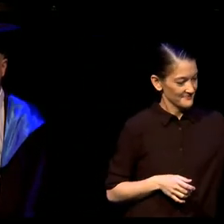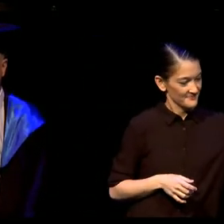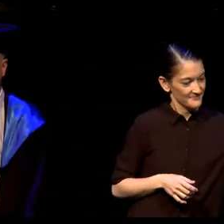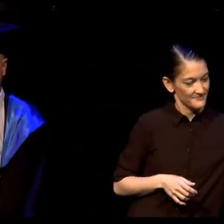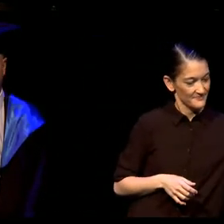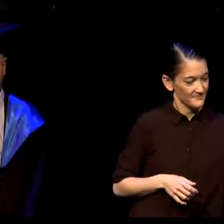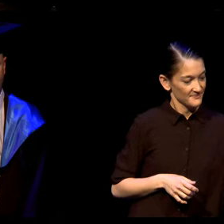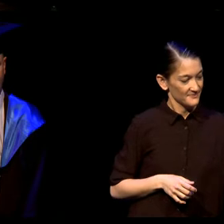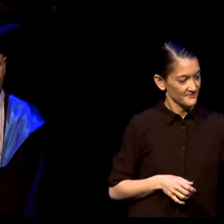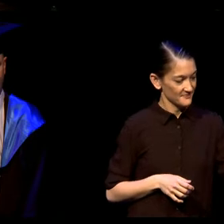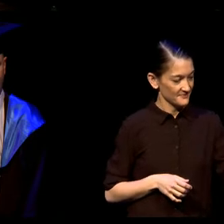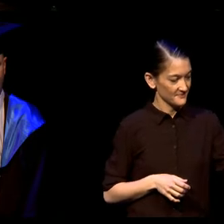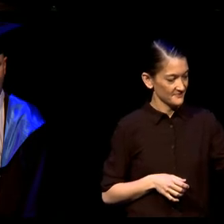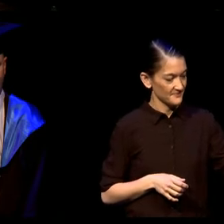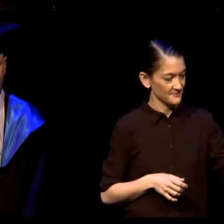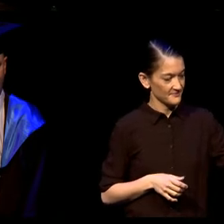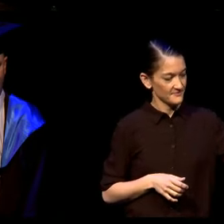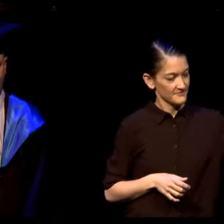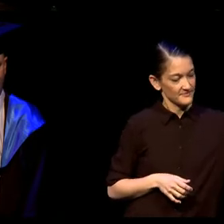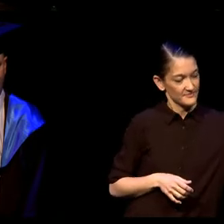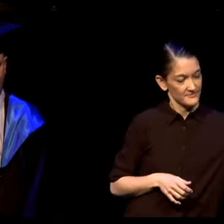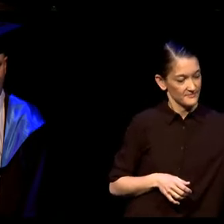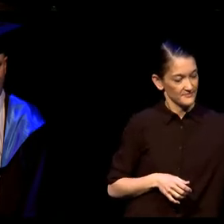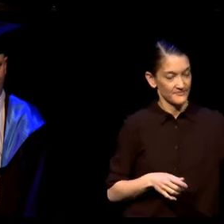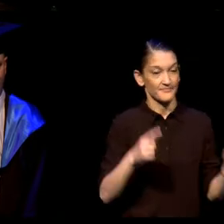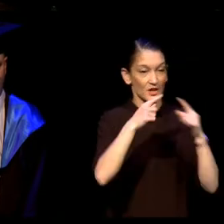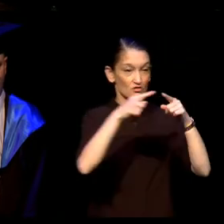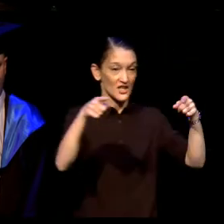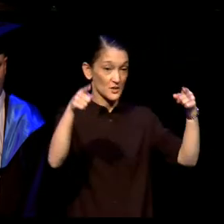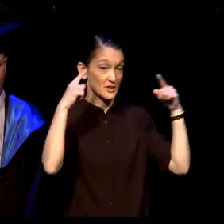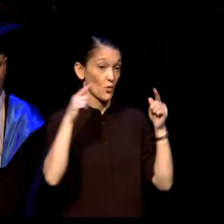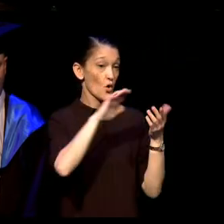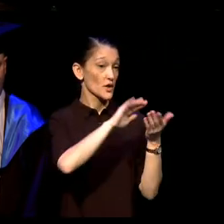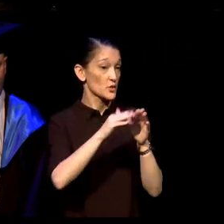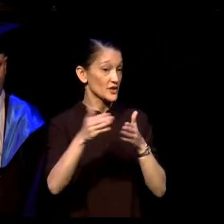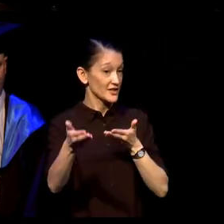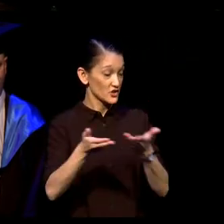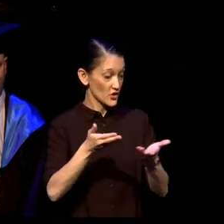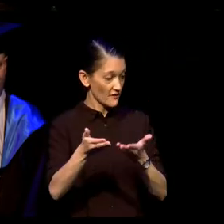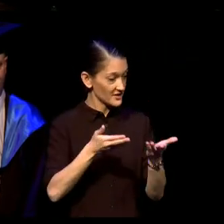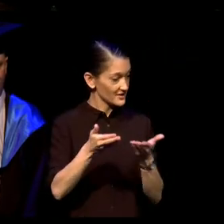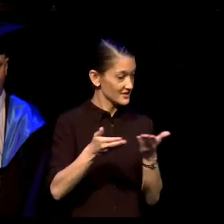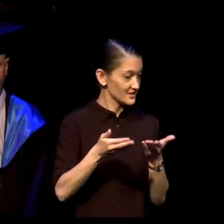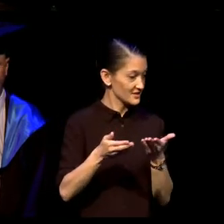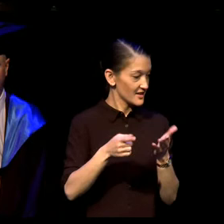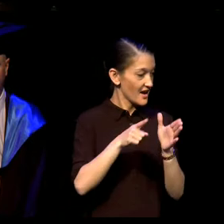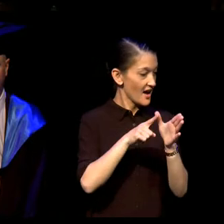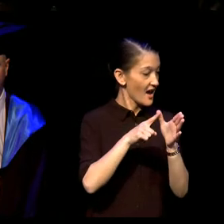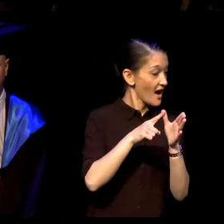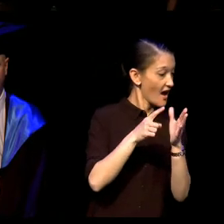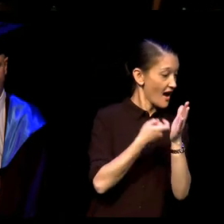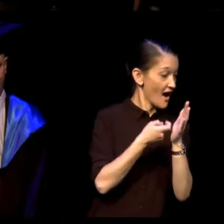The graduates for Diploma of Community Services are Aralis Bormita Galindo.